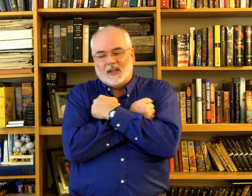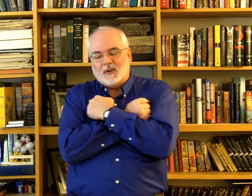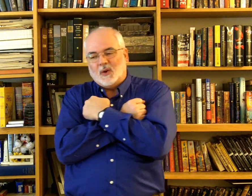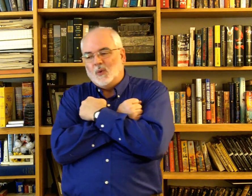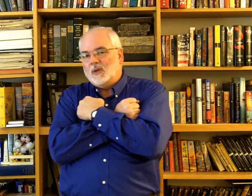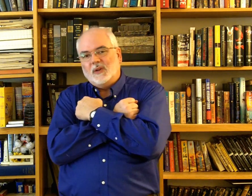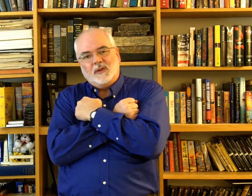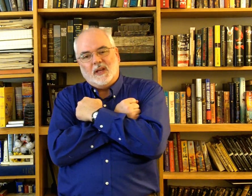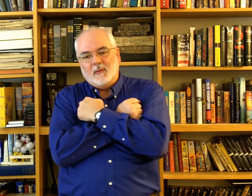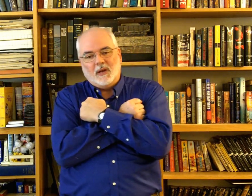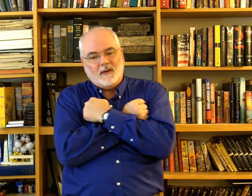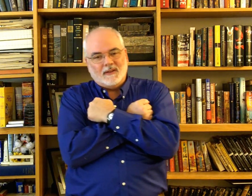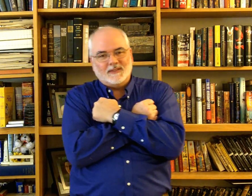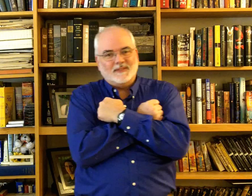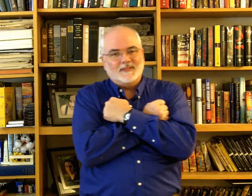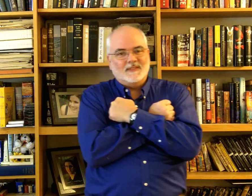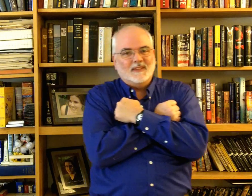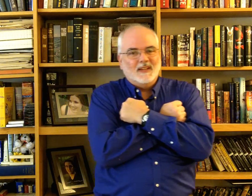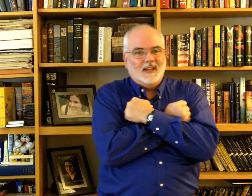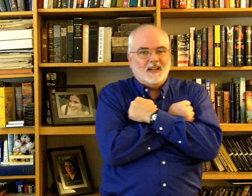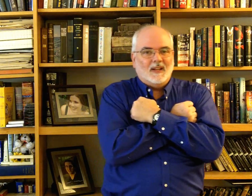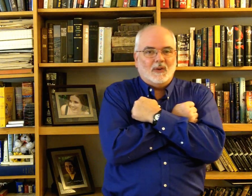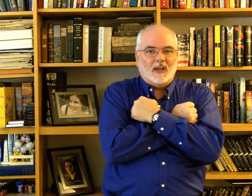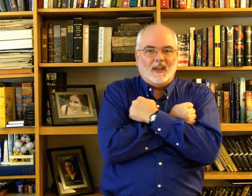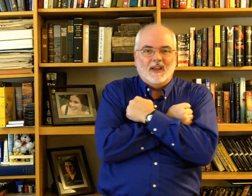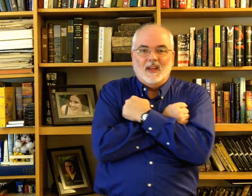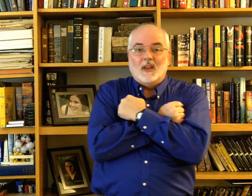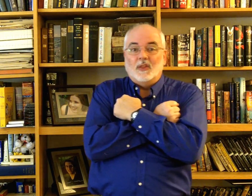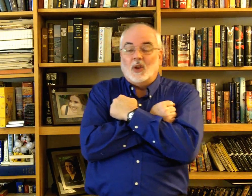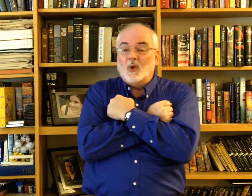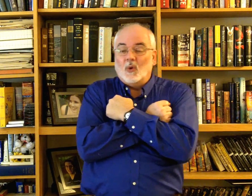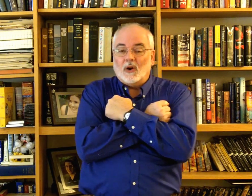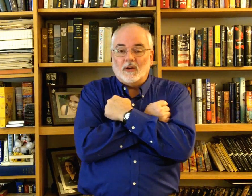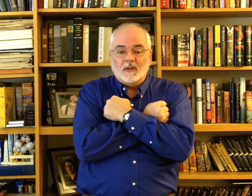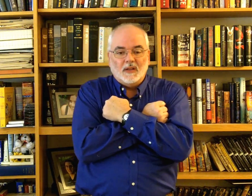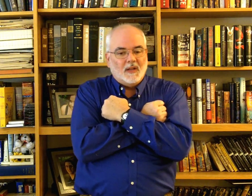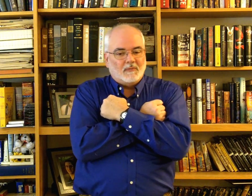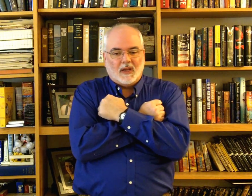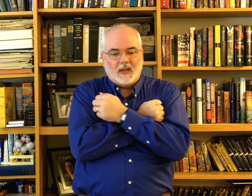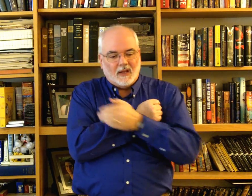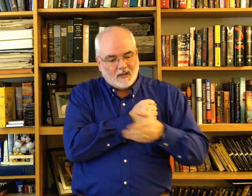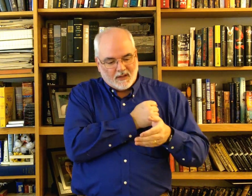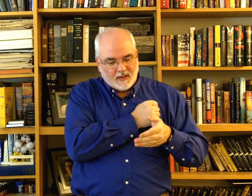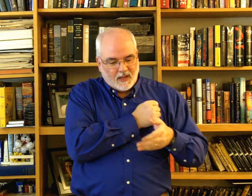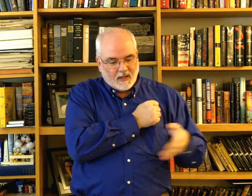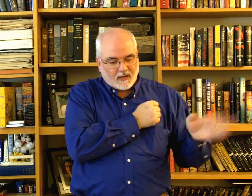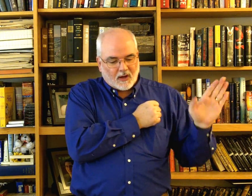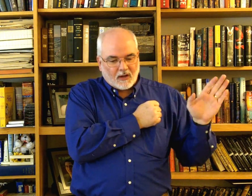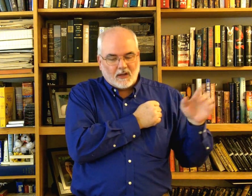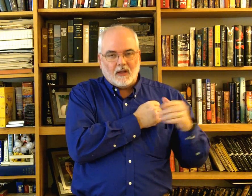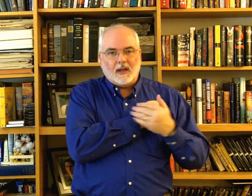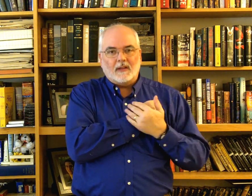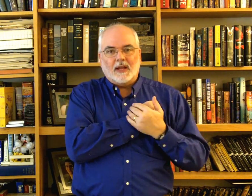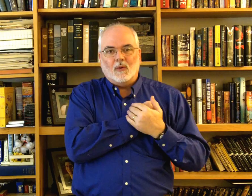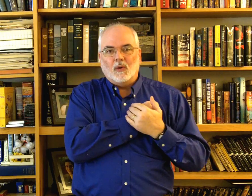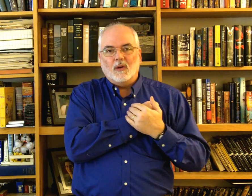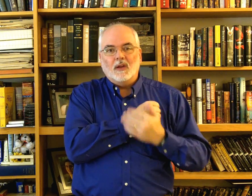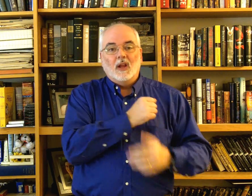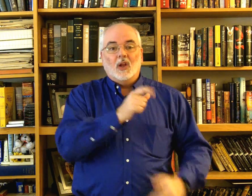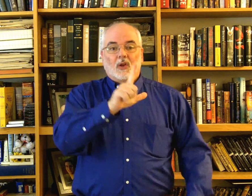you're holding your teddy bear. Okay. The Lord. Again, the, kick out that word.